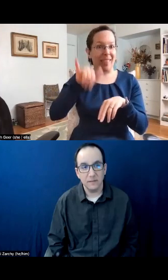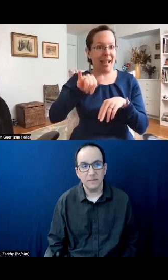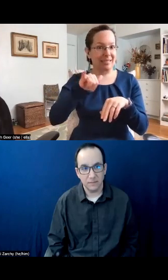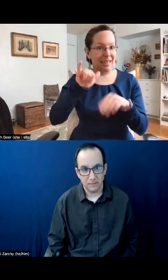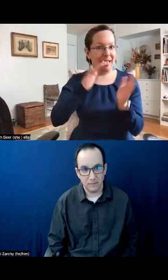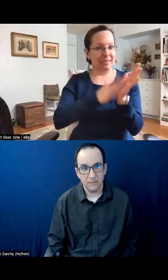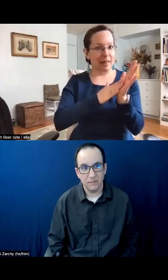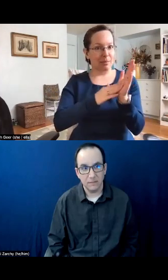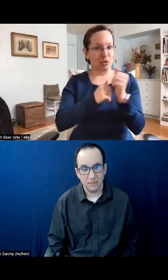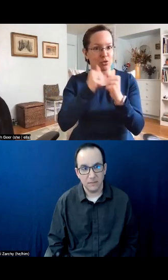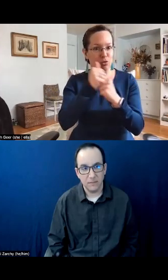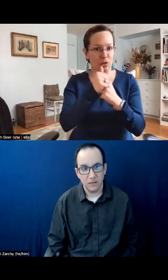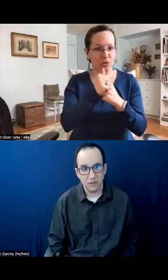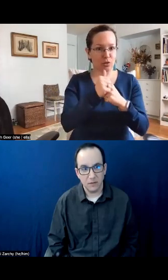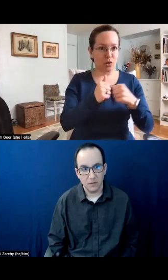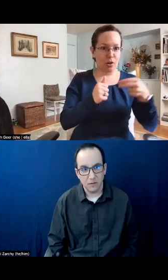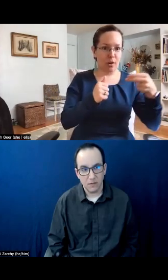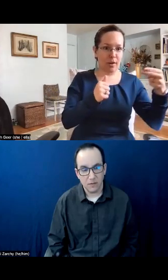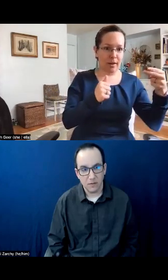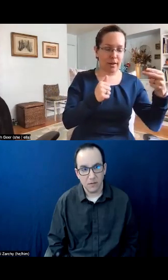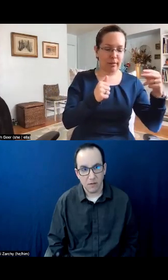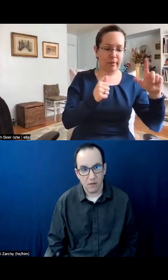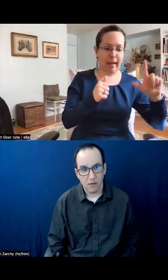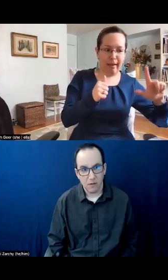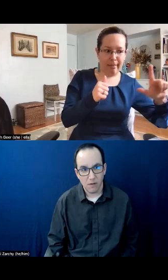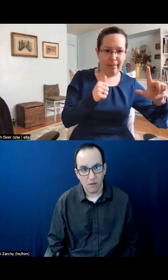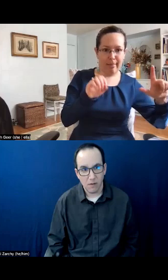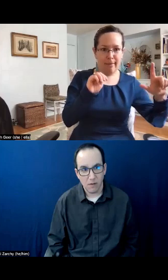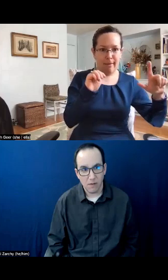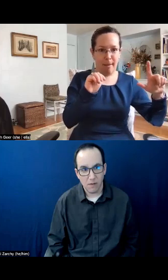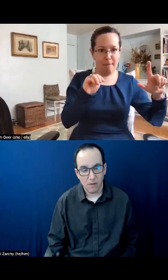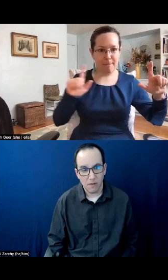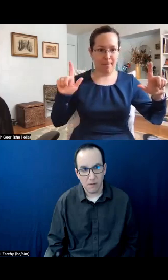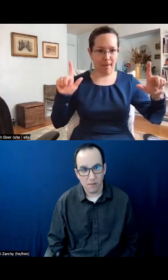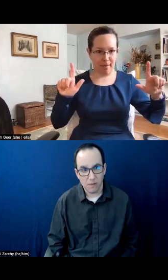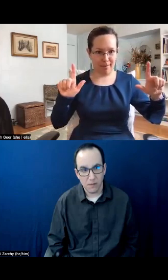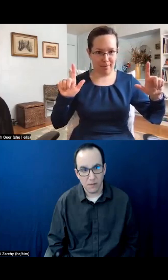So to sit, for example, the movement is a little bit longer.